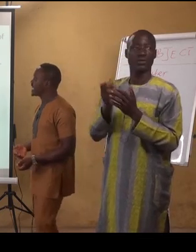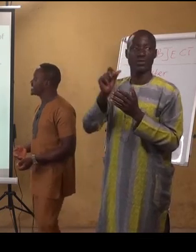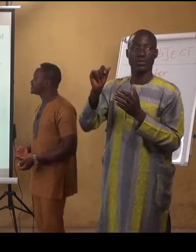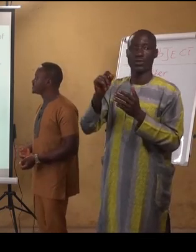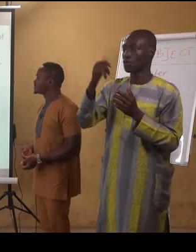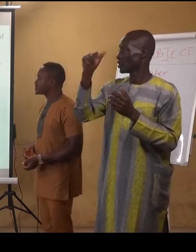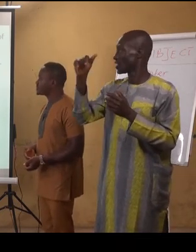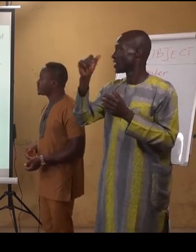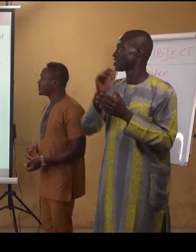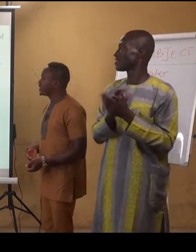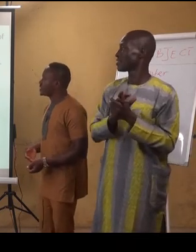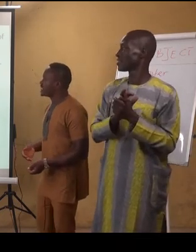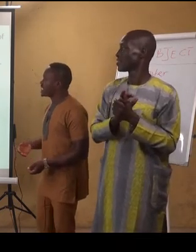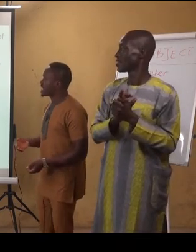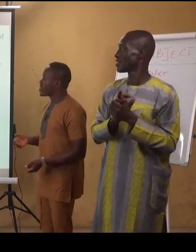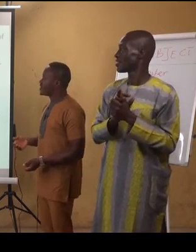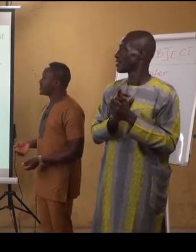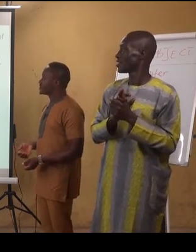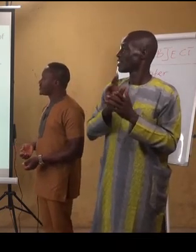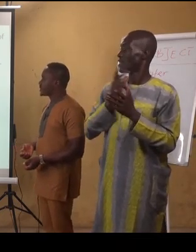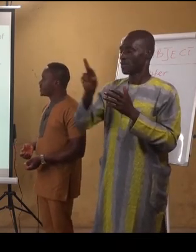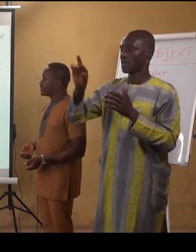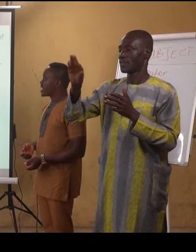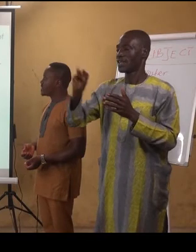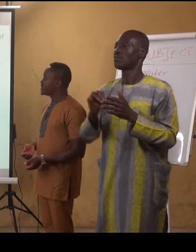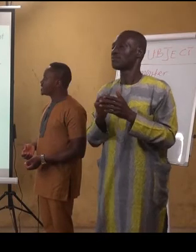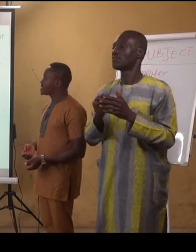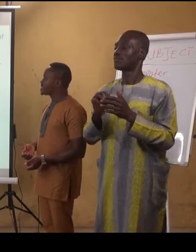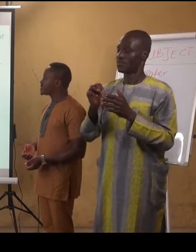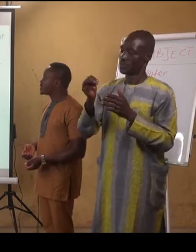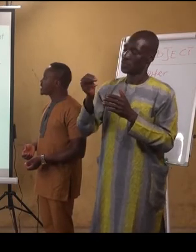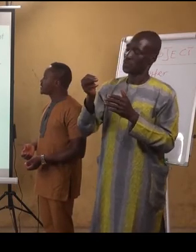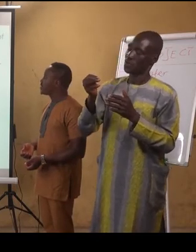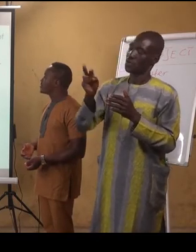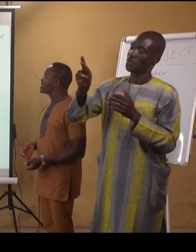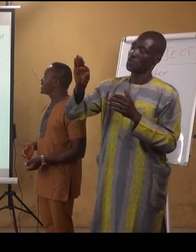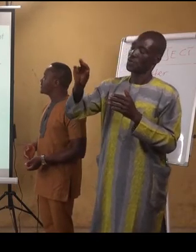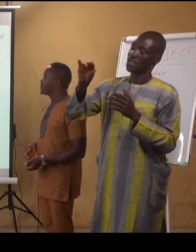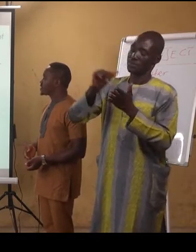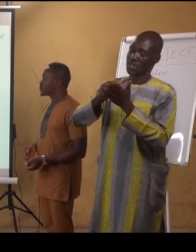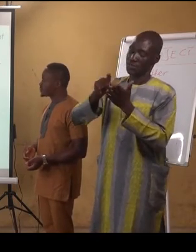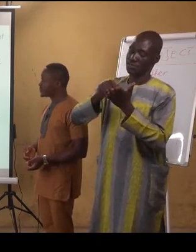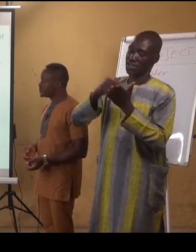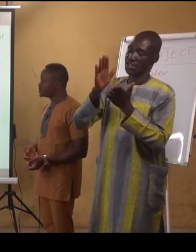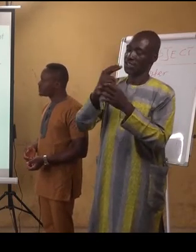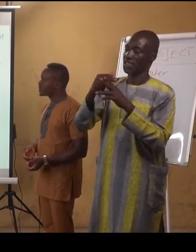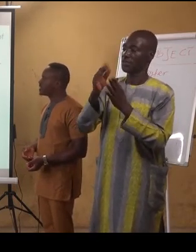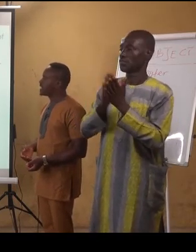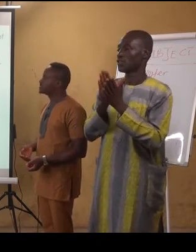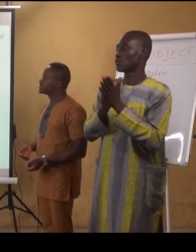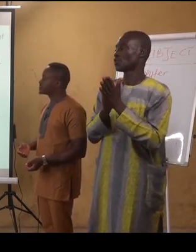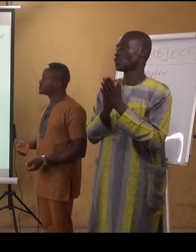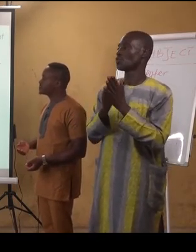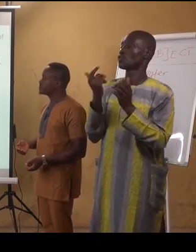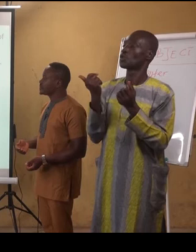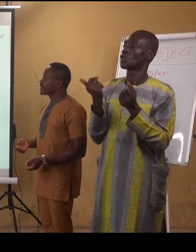So 10, that's our rem. Our rem tells us a program that will print the name of a school.